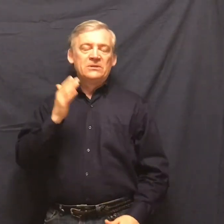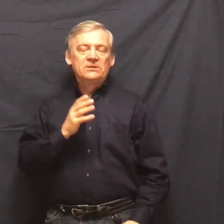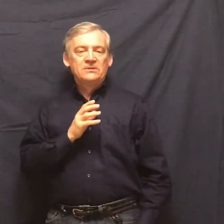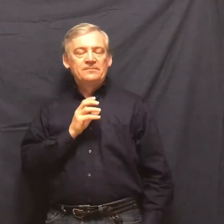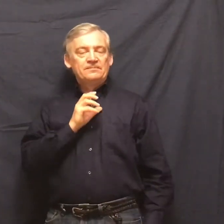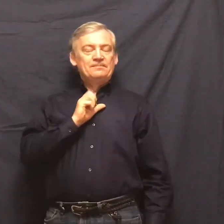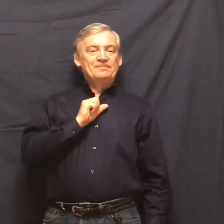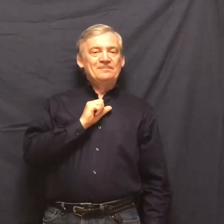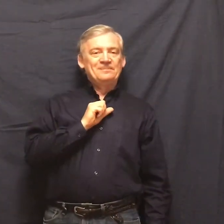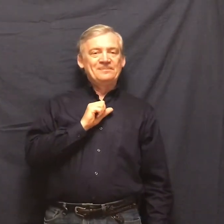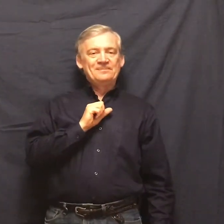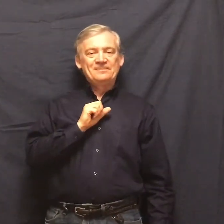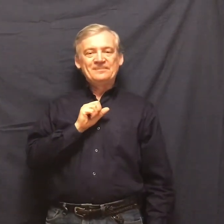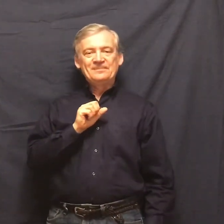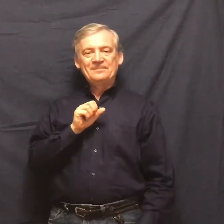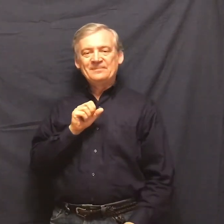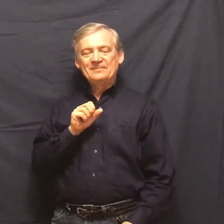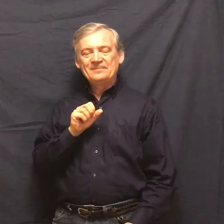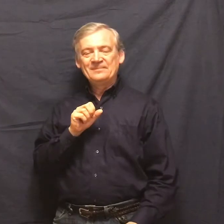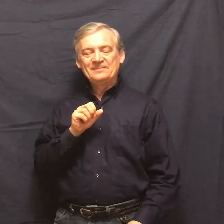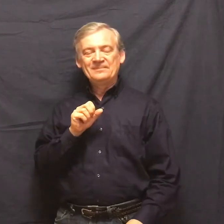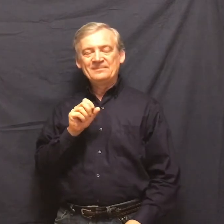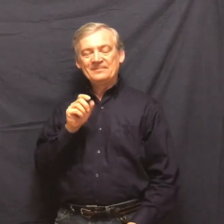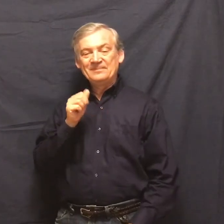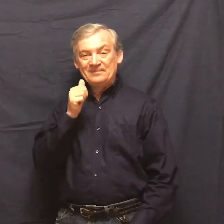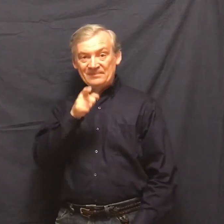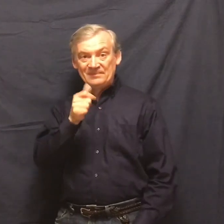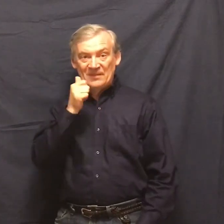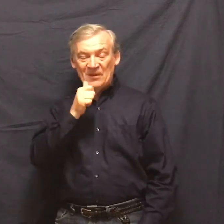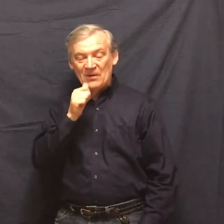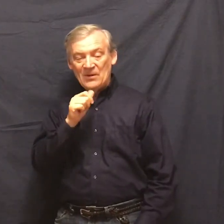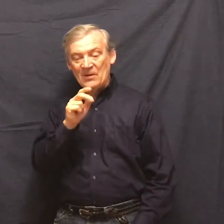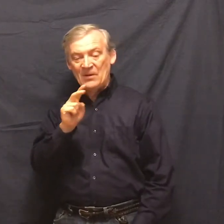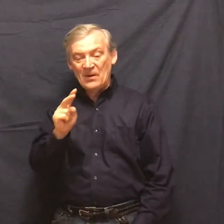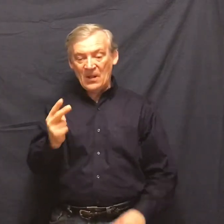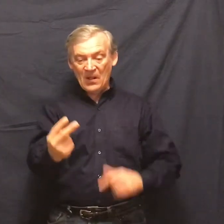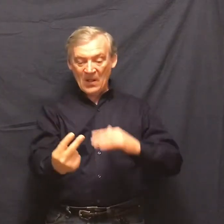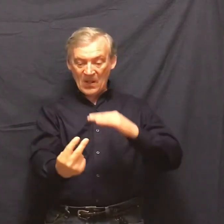"Bye, boys," she called into the bunkhouse, and she hurried away.